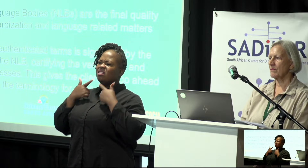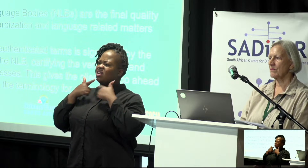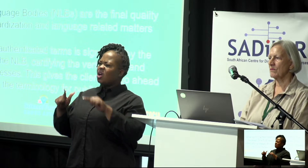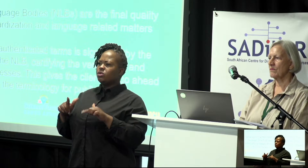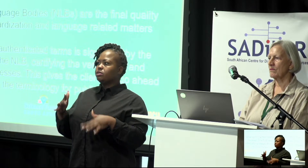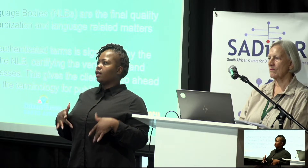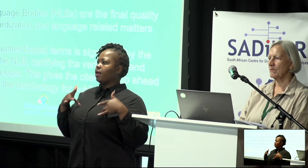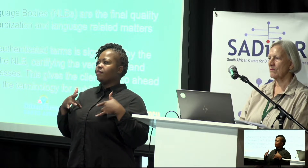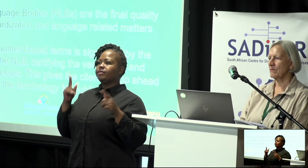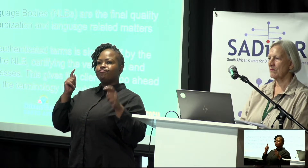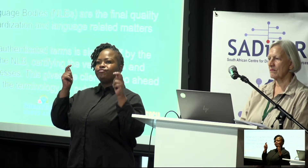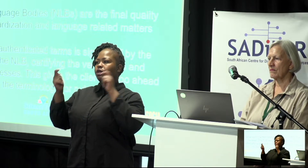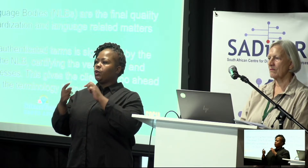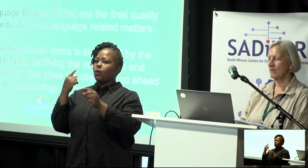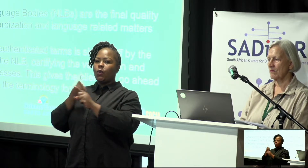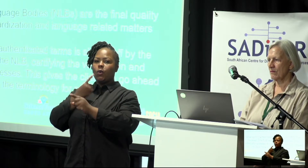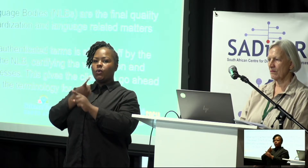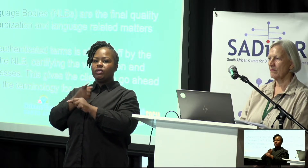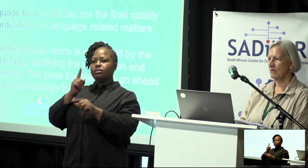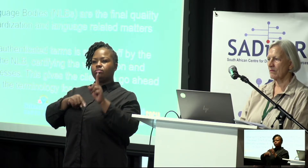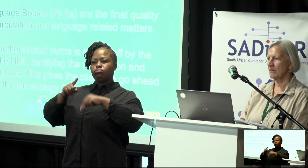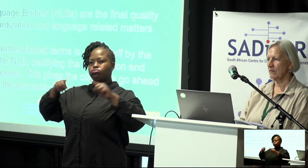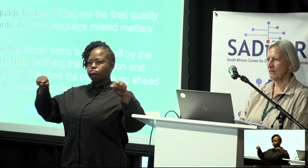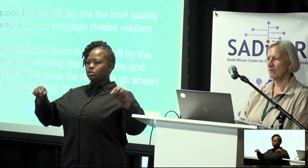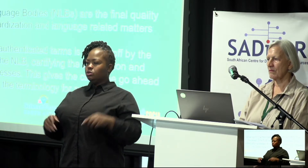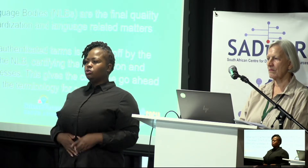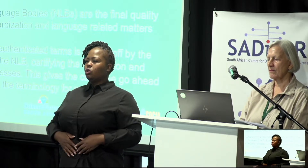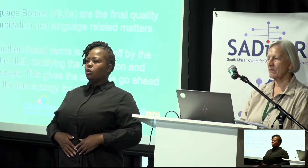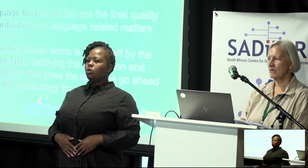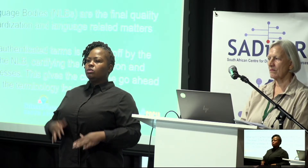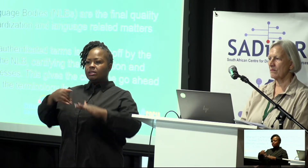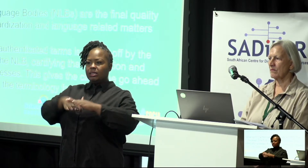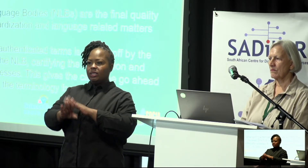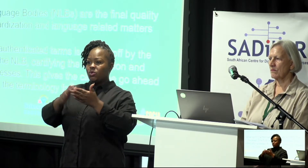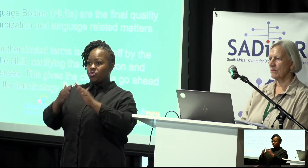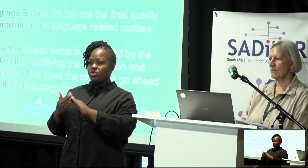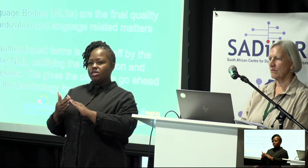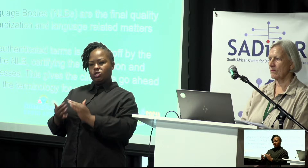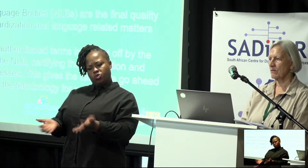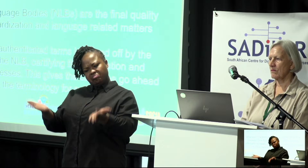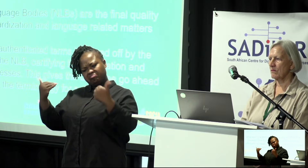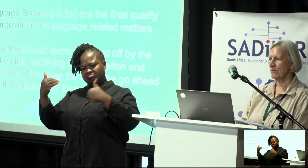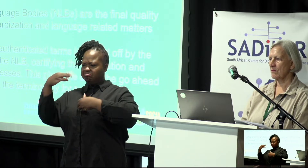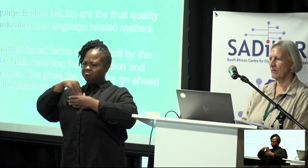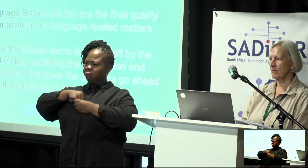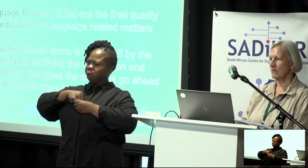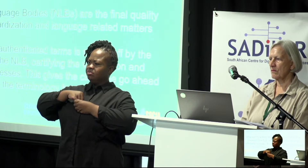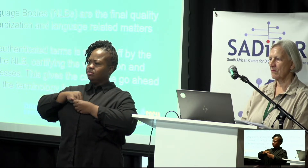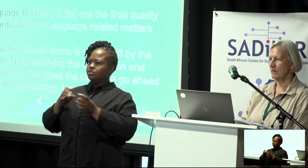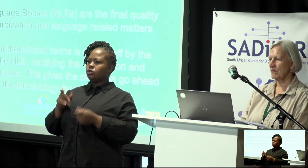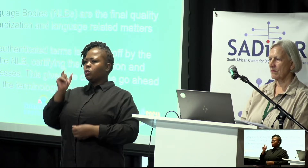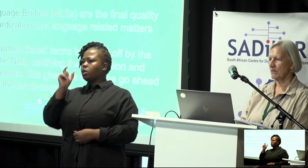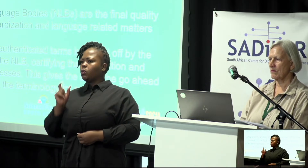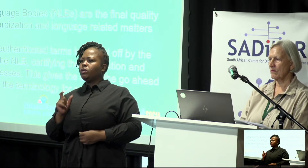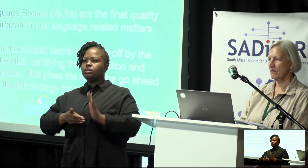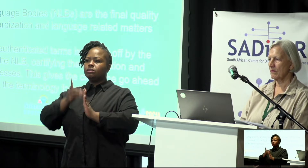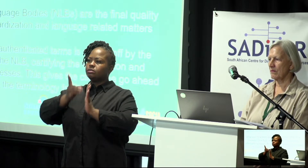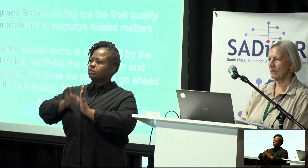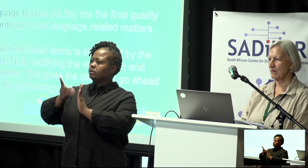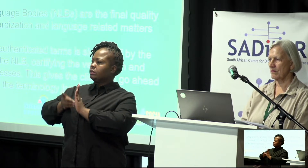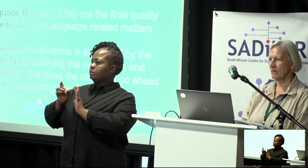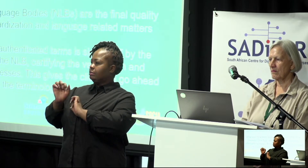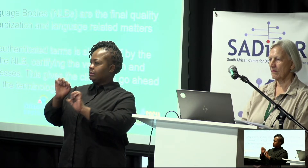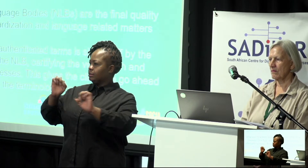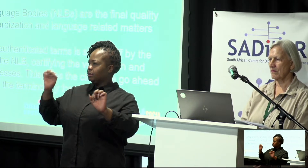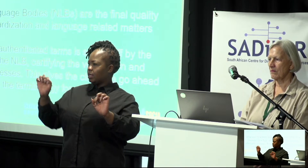it's a thing that changes all the time. How do we get them to contribute what terms they are developing, and how do